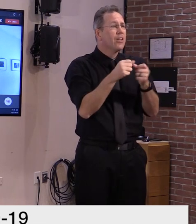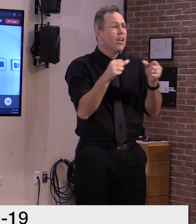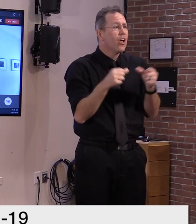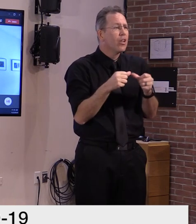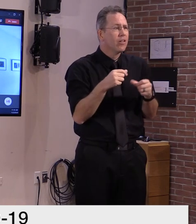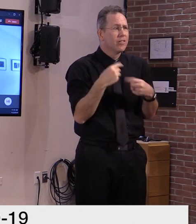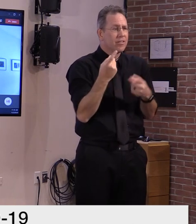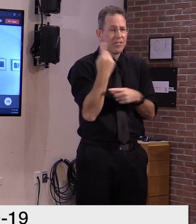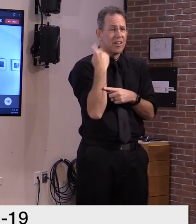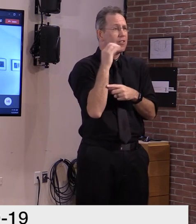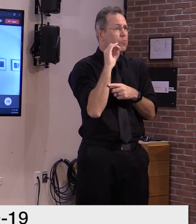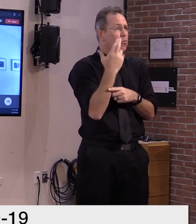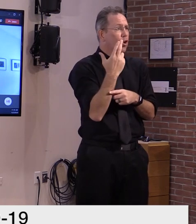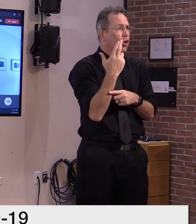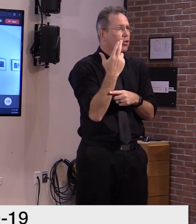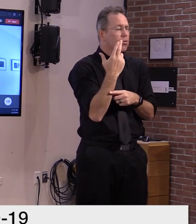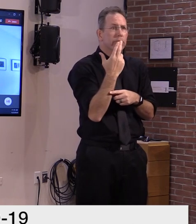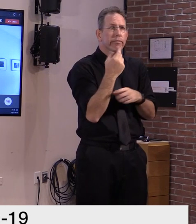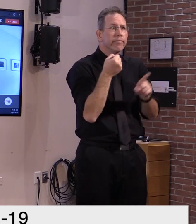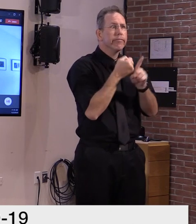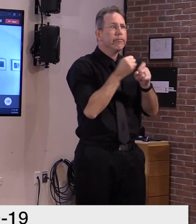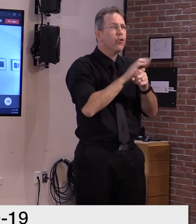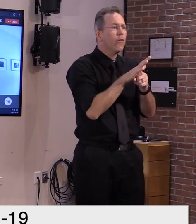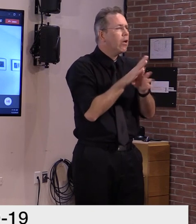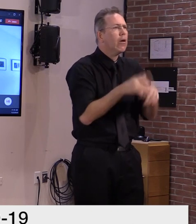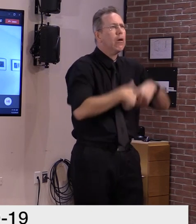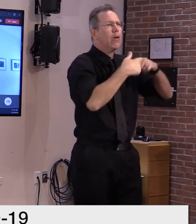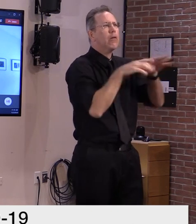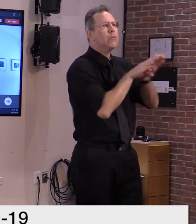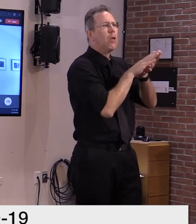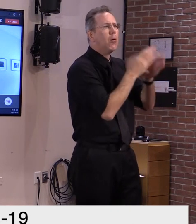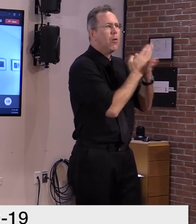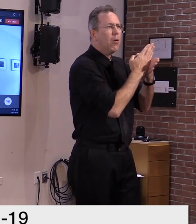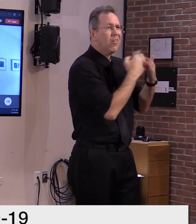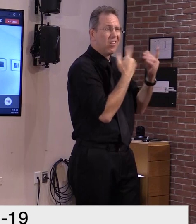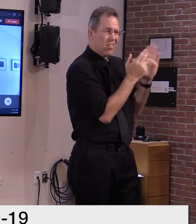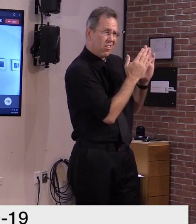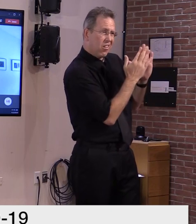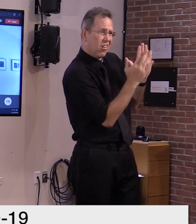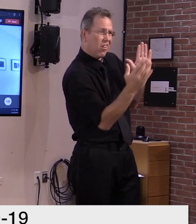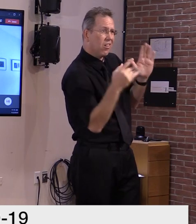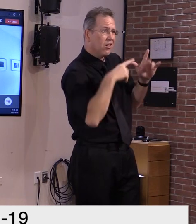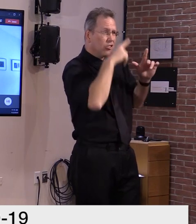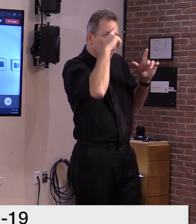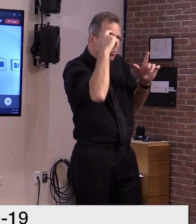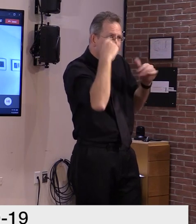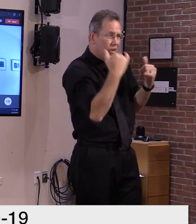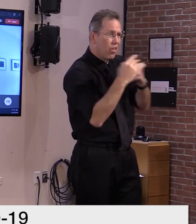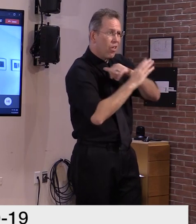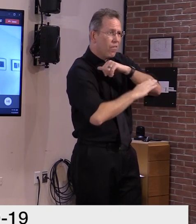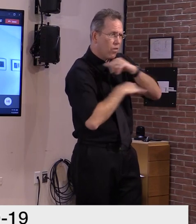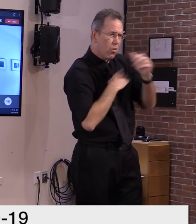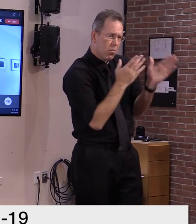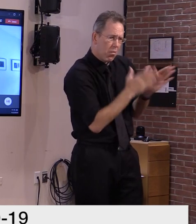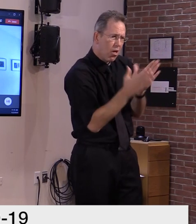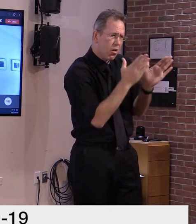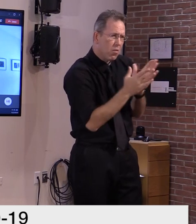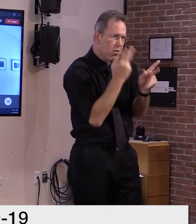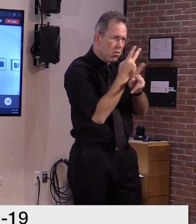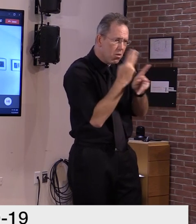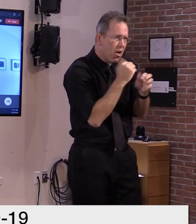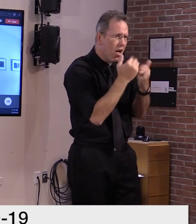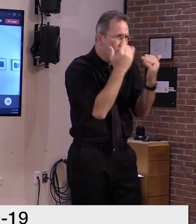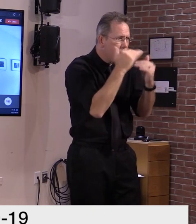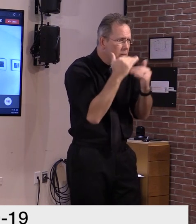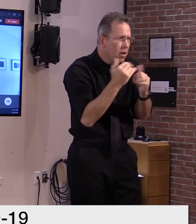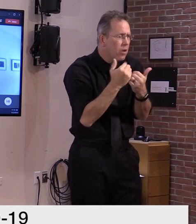March. They put restrictive rules in place over the summer to operate safely, which is worth noting, we did not have major problems at the